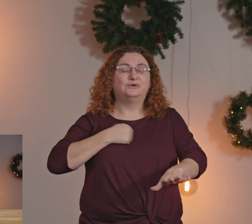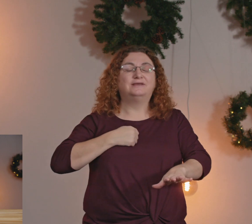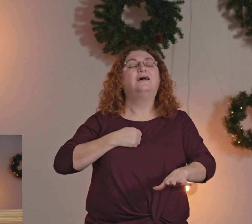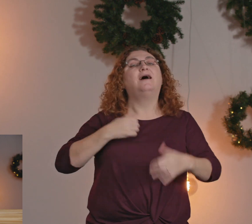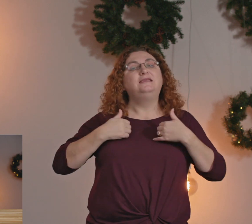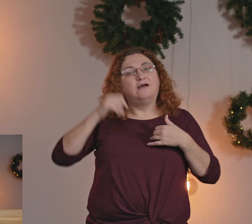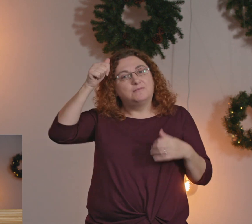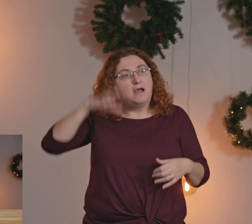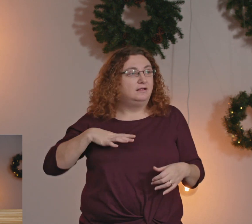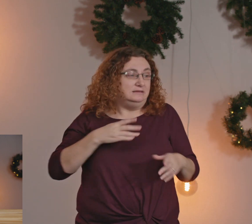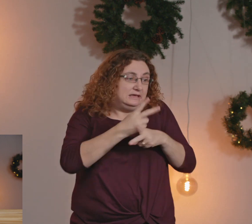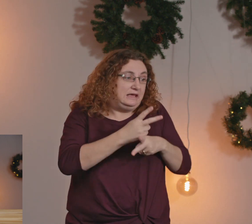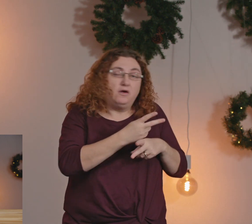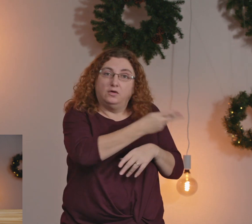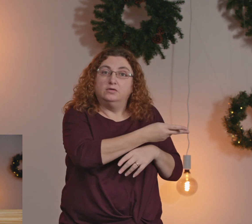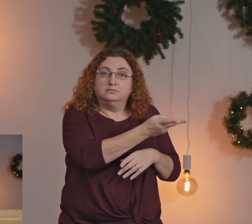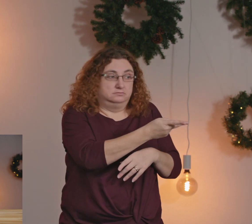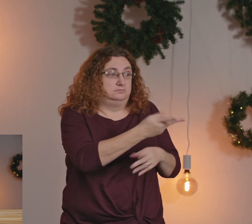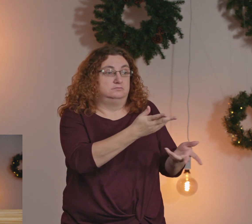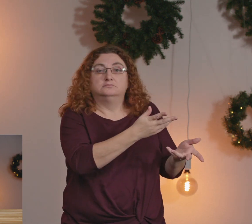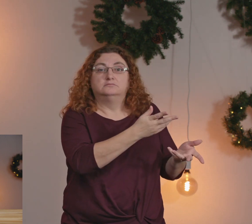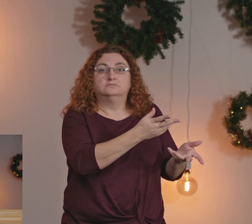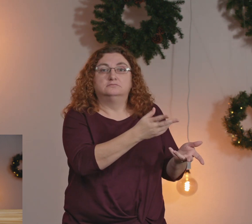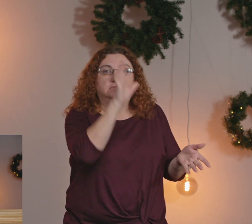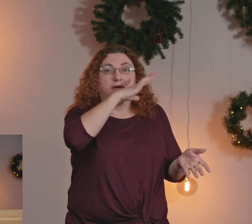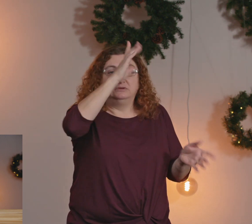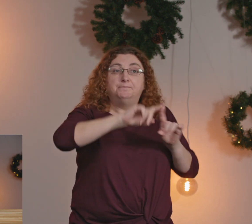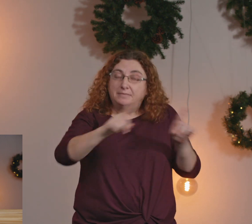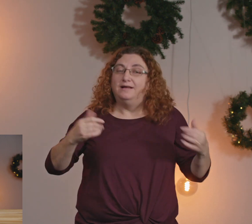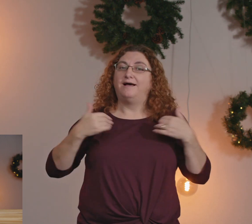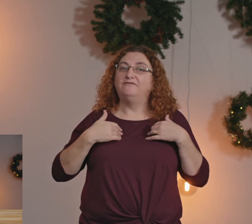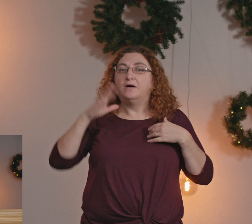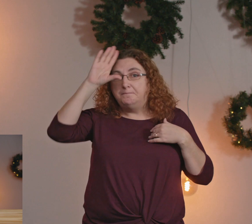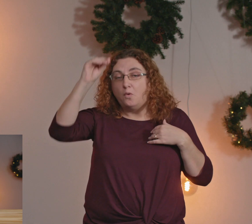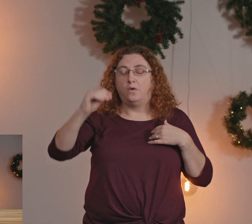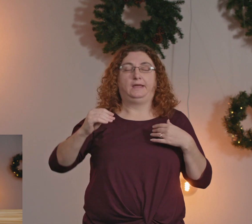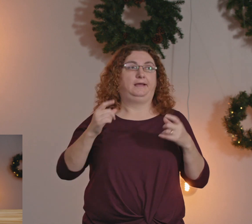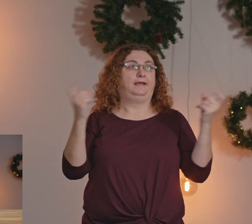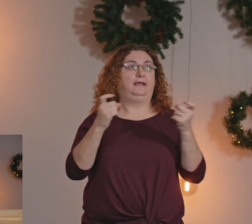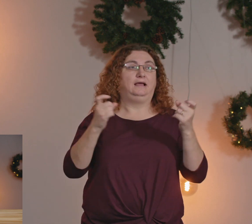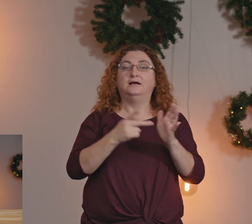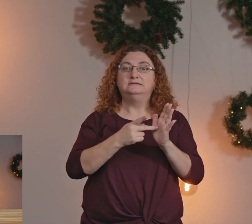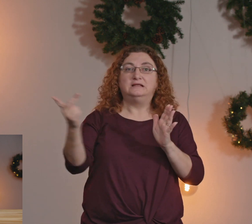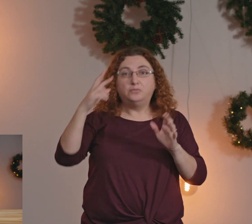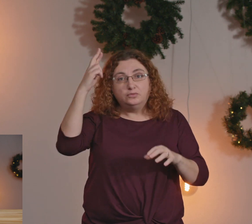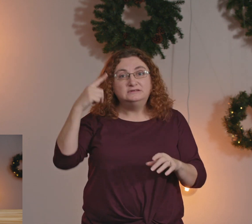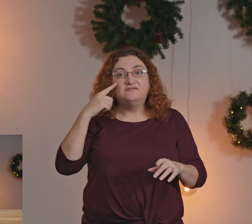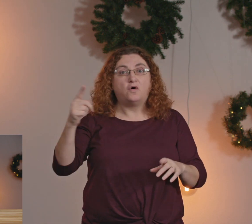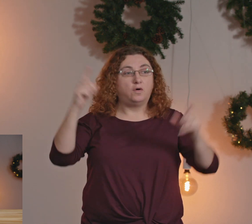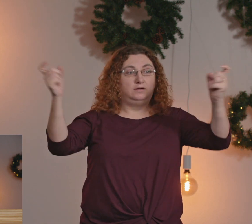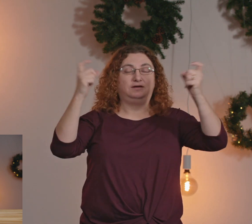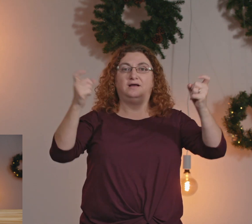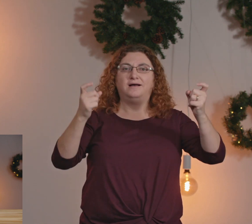had a child. A girl would be great. But they had a boy. And so they've basically struck it rich